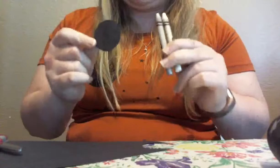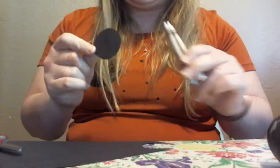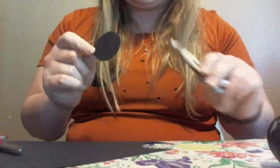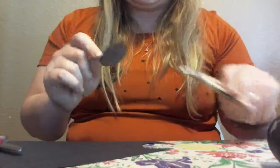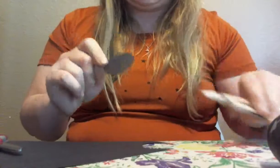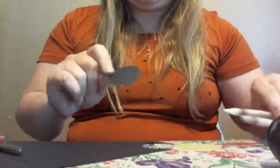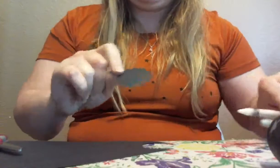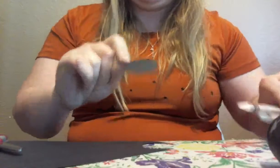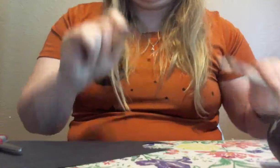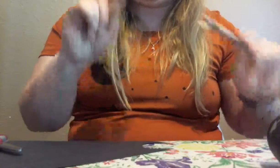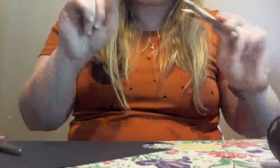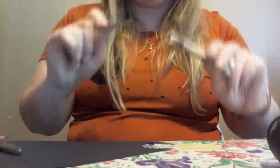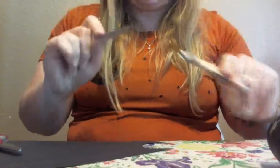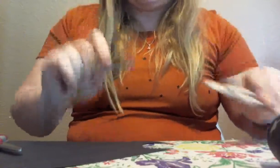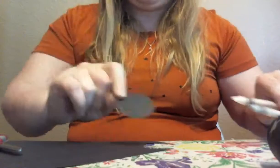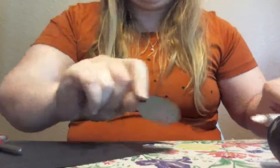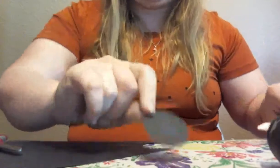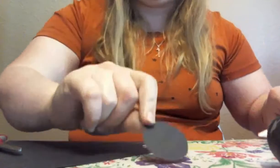to see. So what